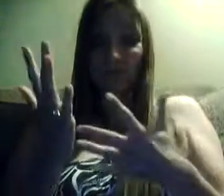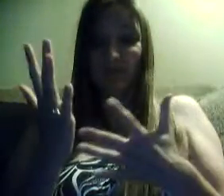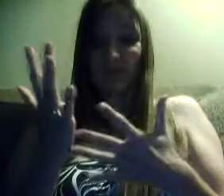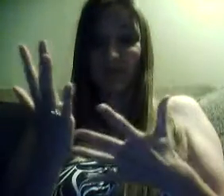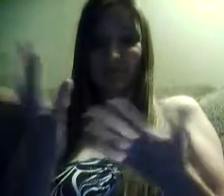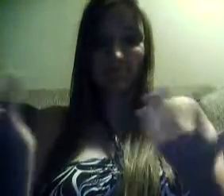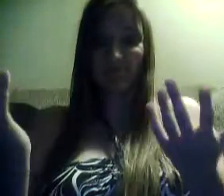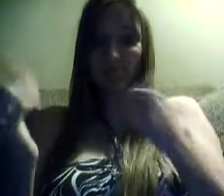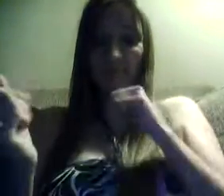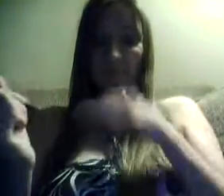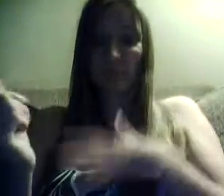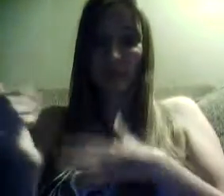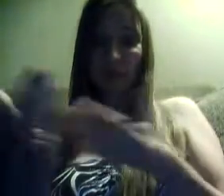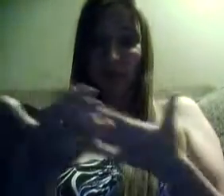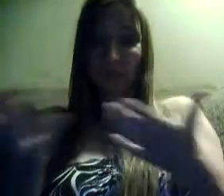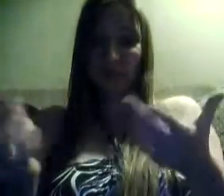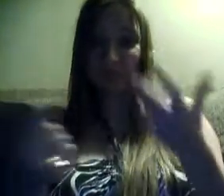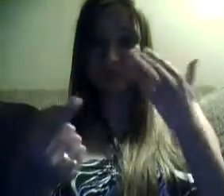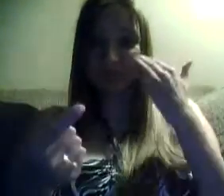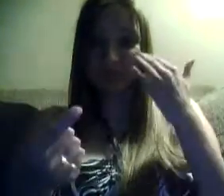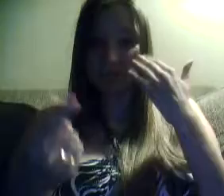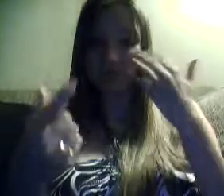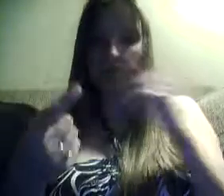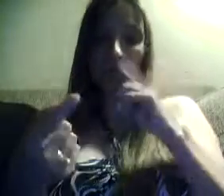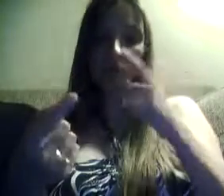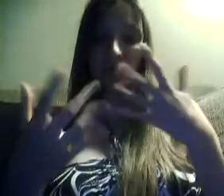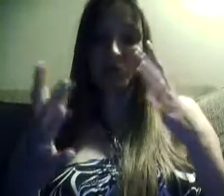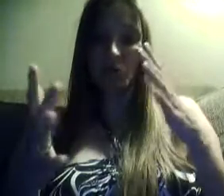And swim like a jaguar. Let's do a swim. Swim. Swim. Swim.